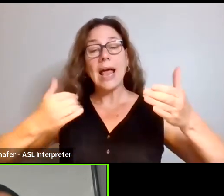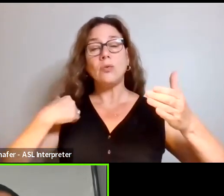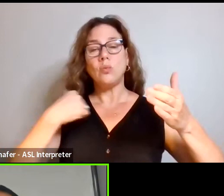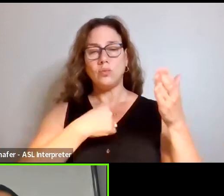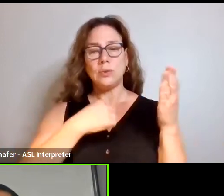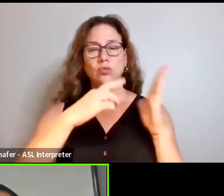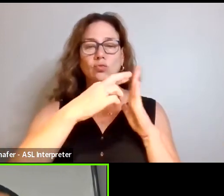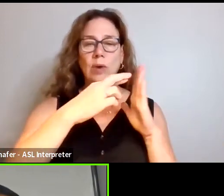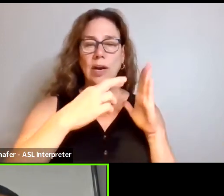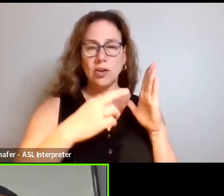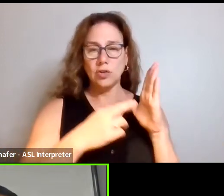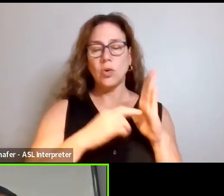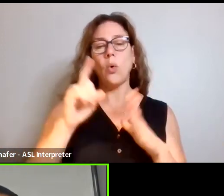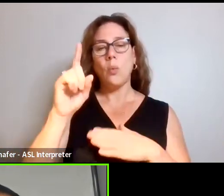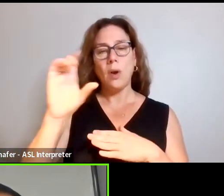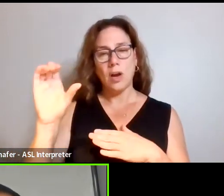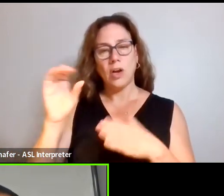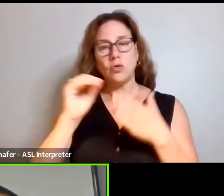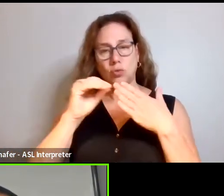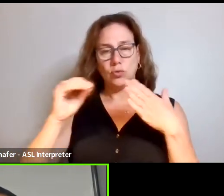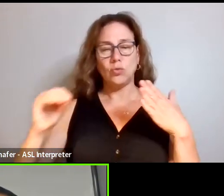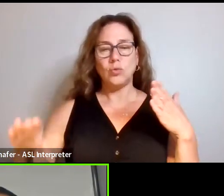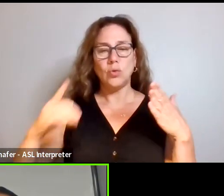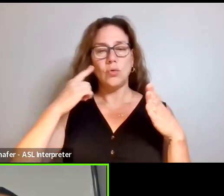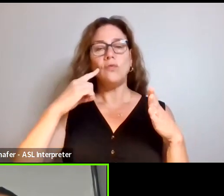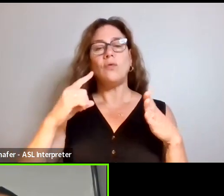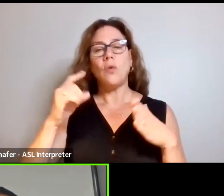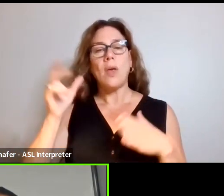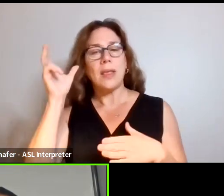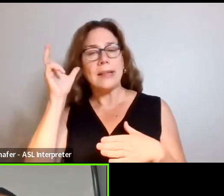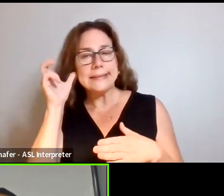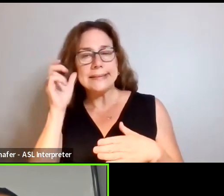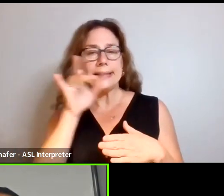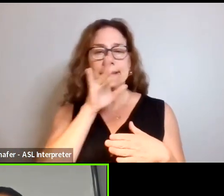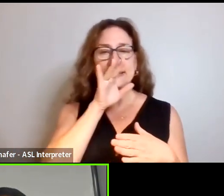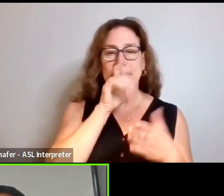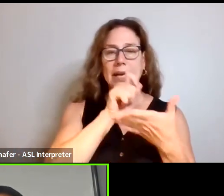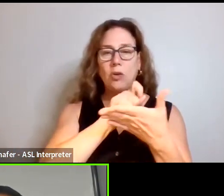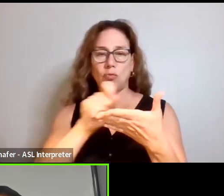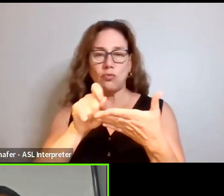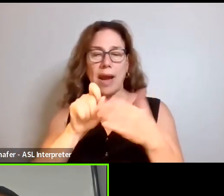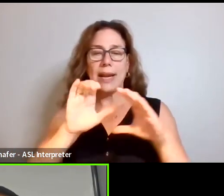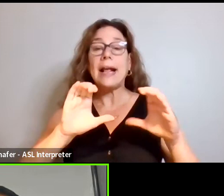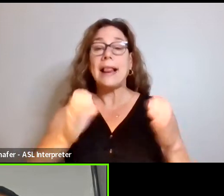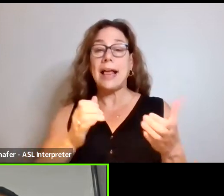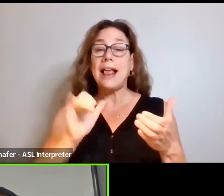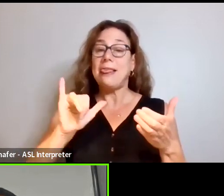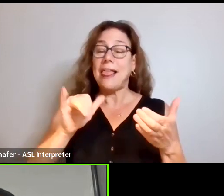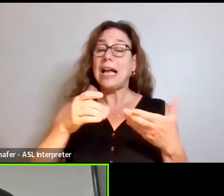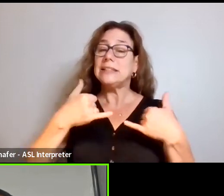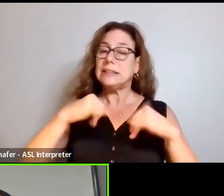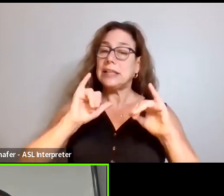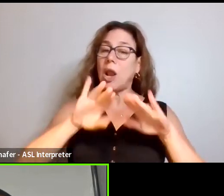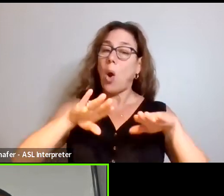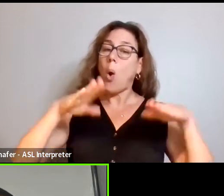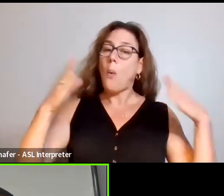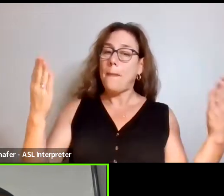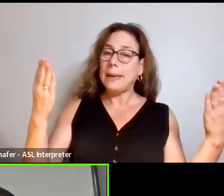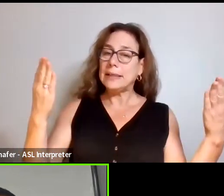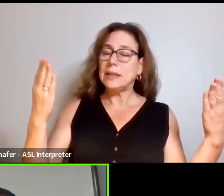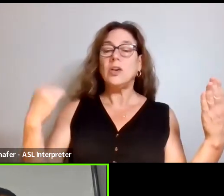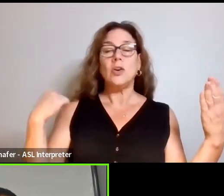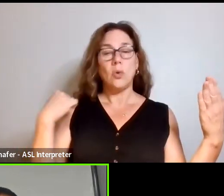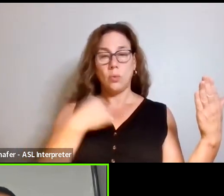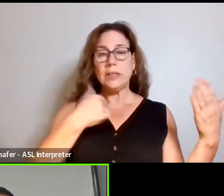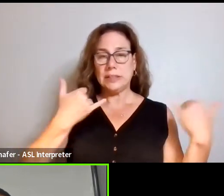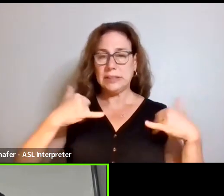registered 100 students for the listening, speaking, and writing classes, and that's still open. So we are still welcoming more